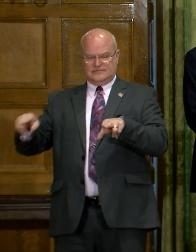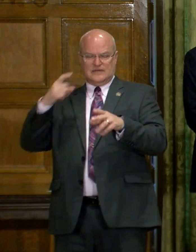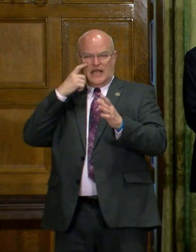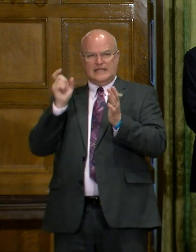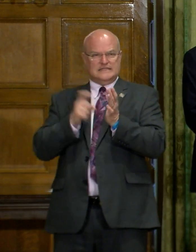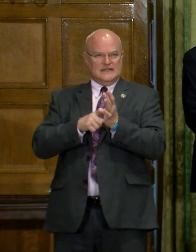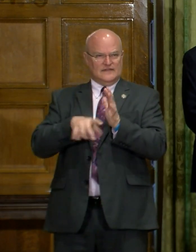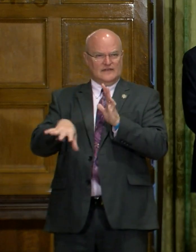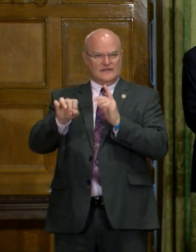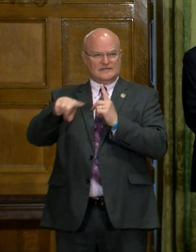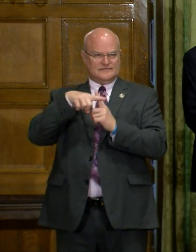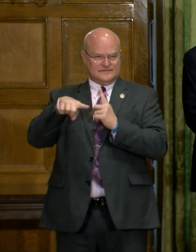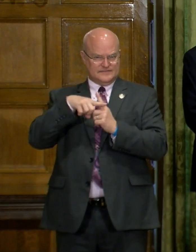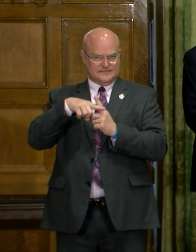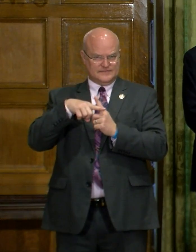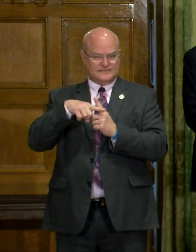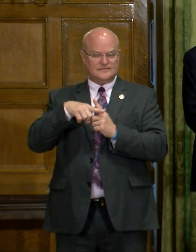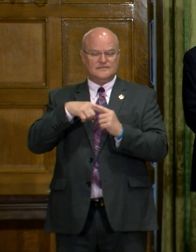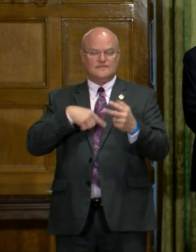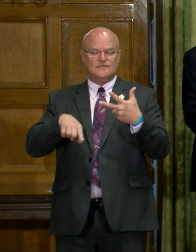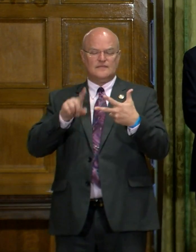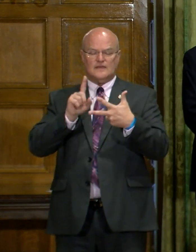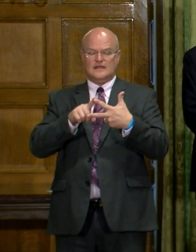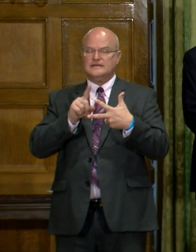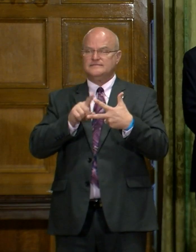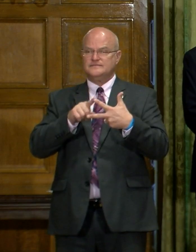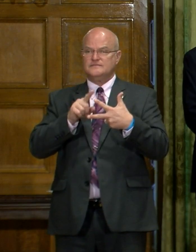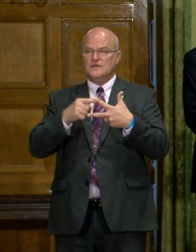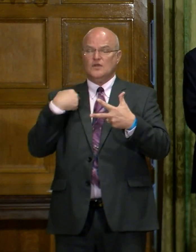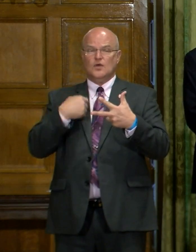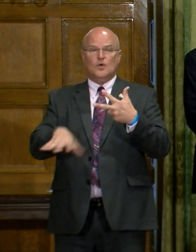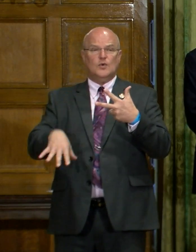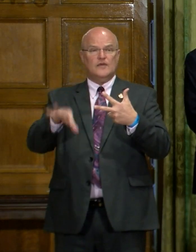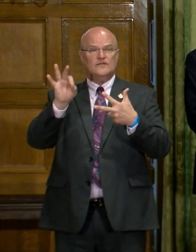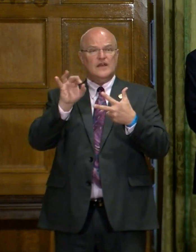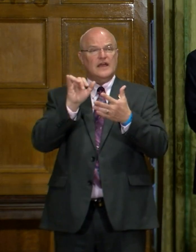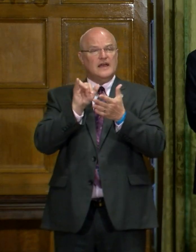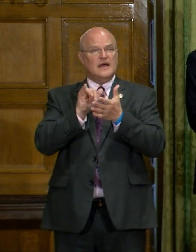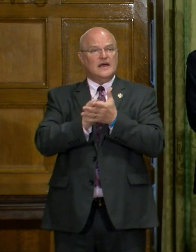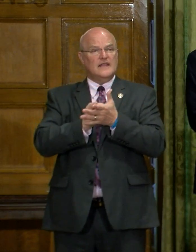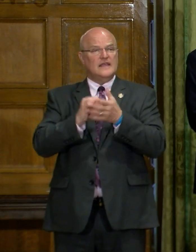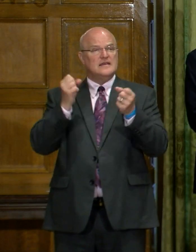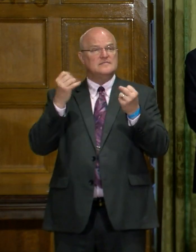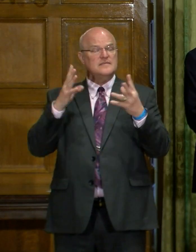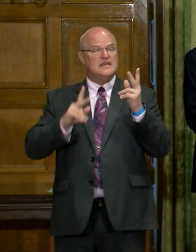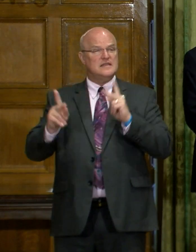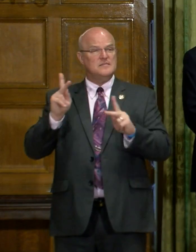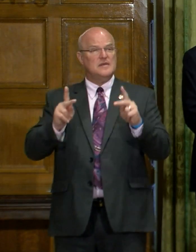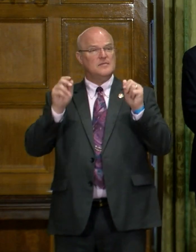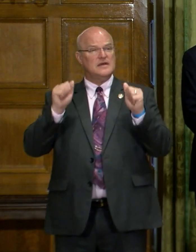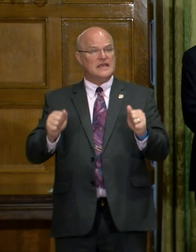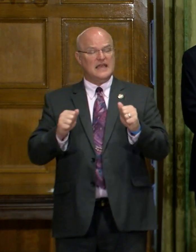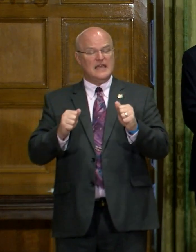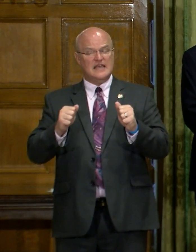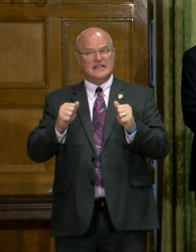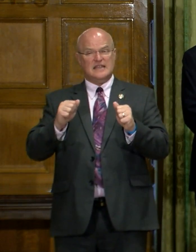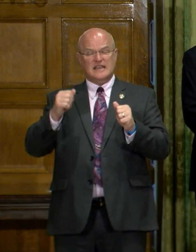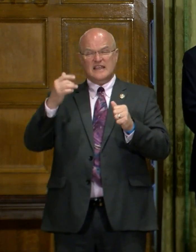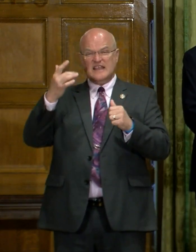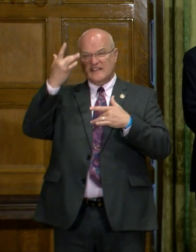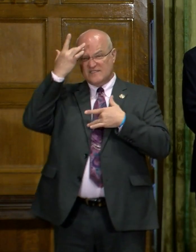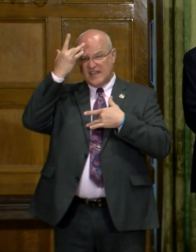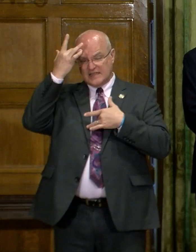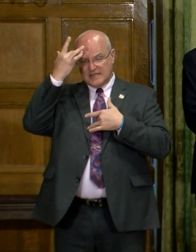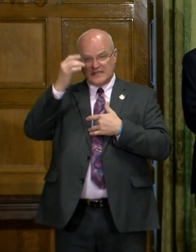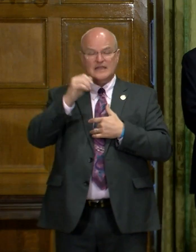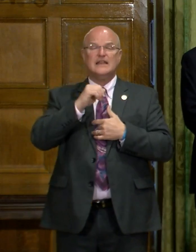barracks were found to be infected. The second thing is that we found that a lot of people can be infected and